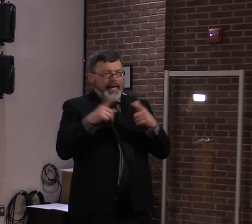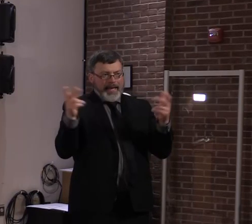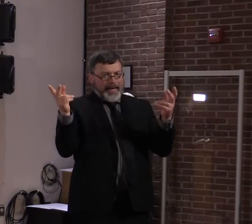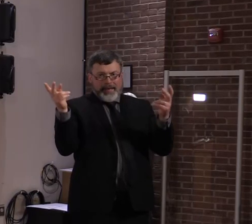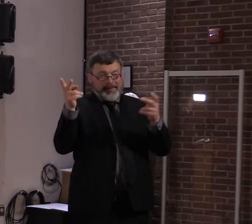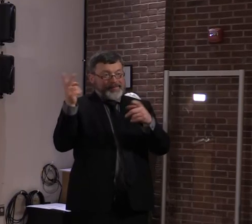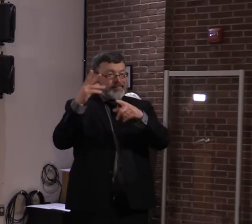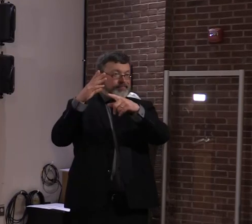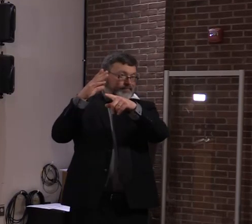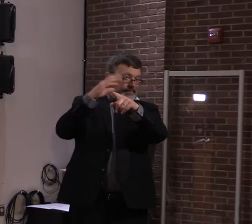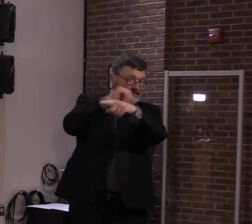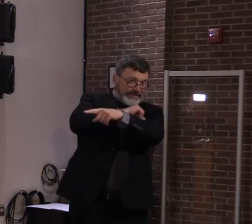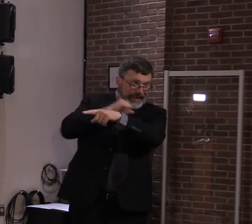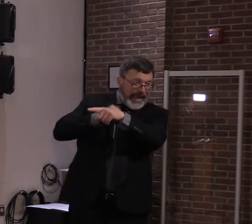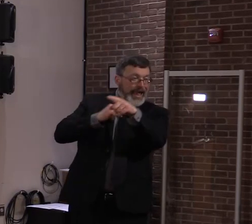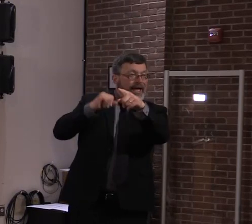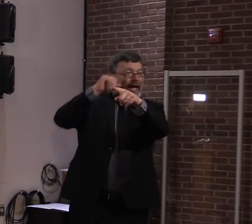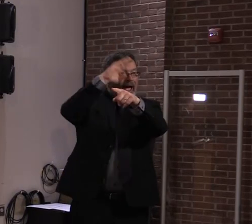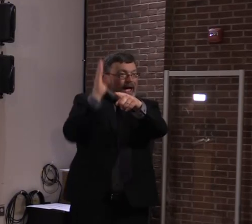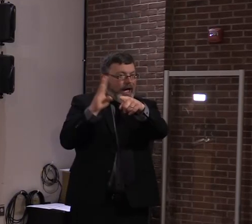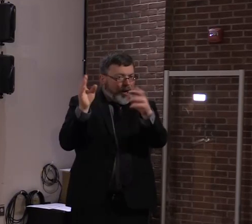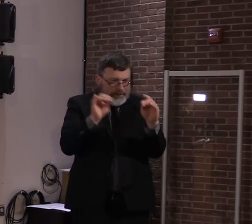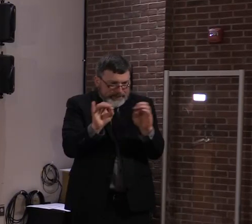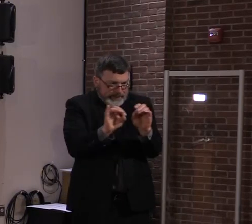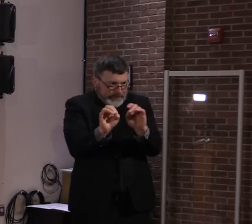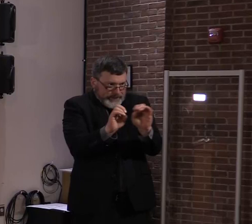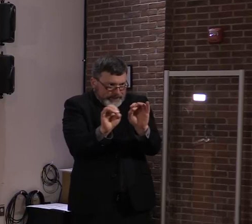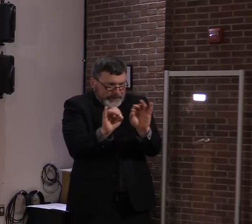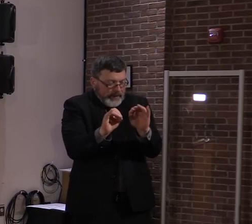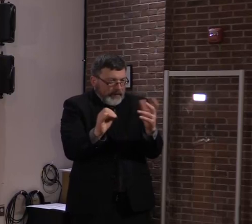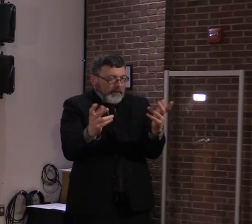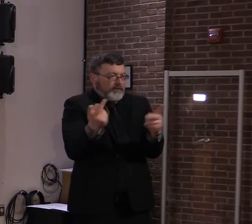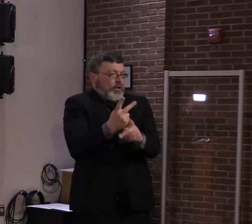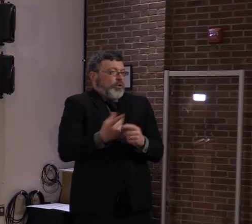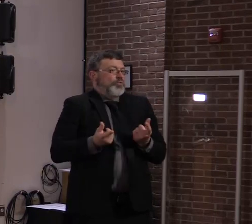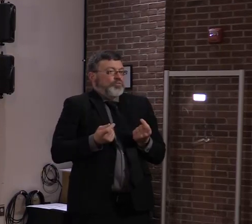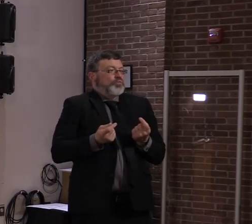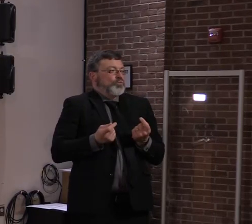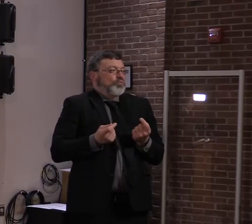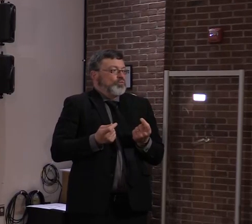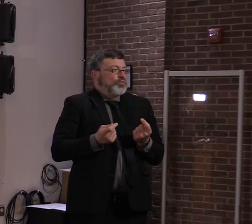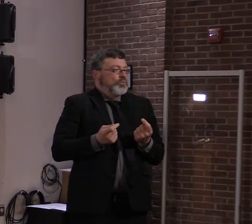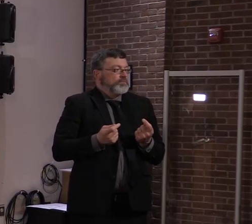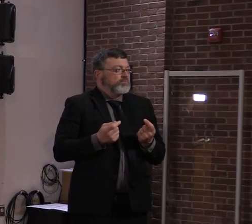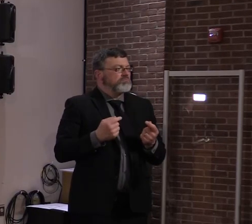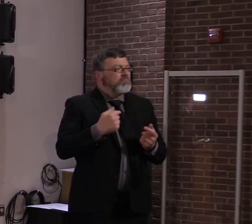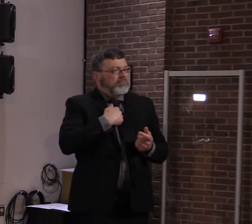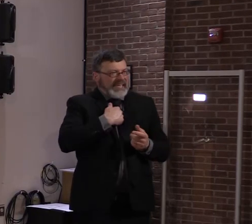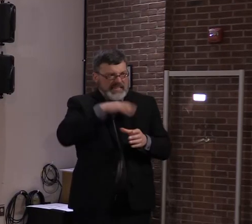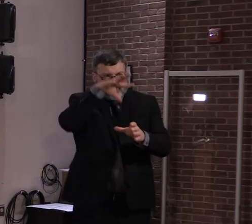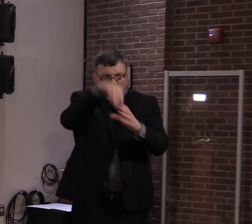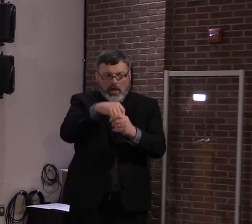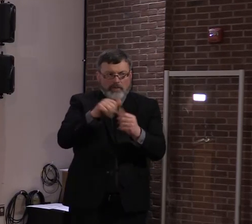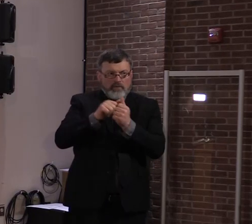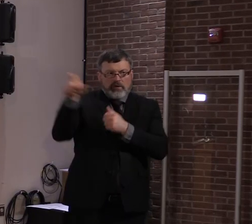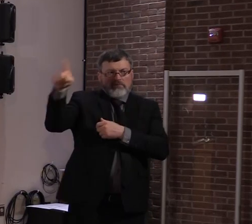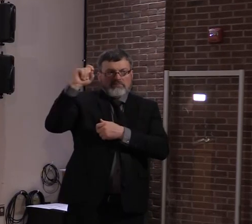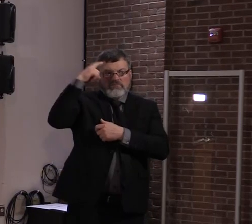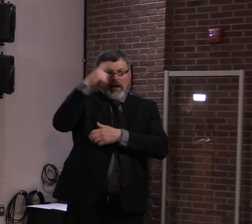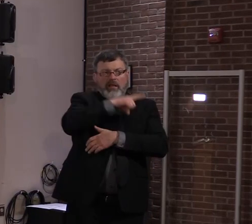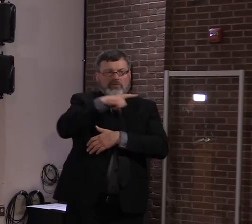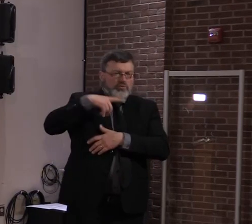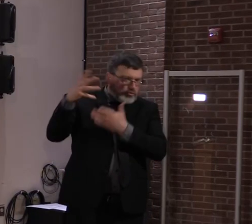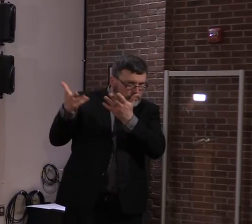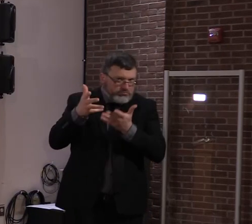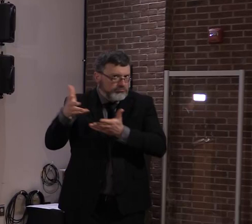them to make our argument, so to speak, for why we think it should change. So it's got a long ways to